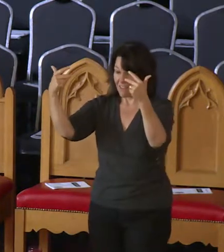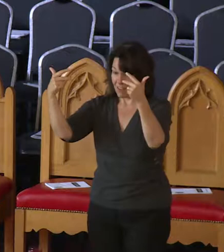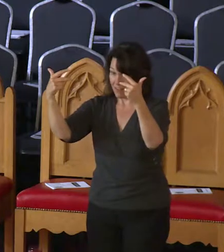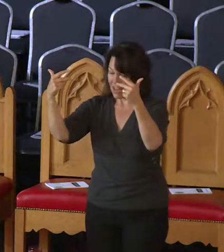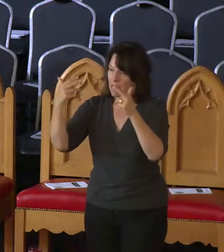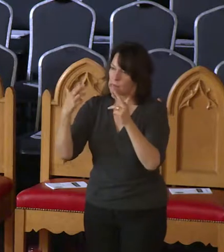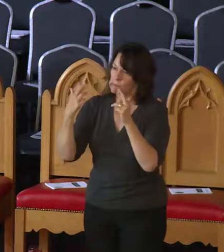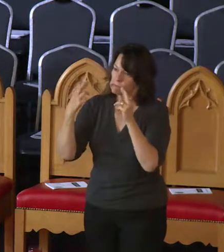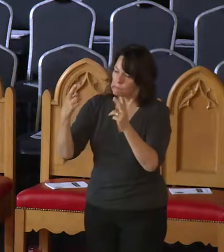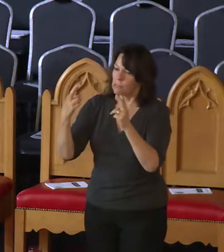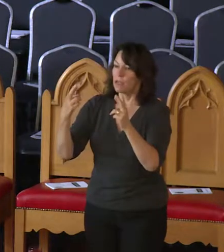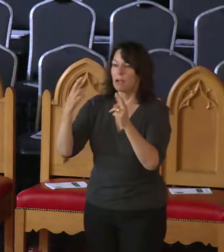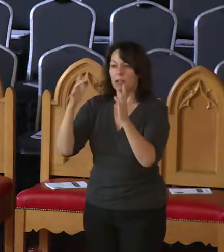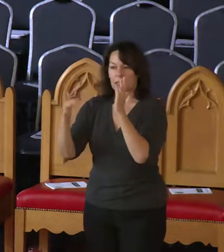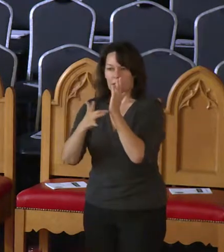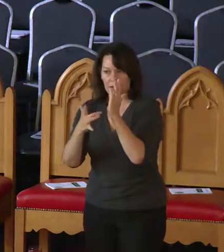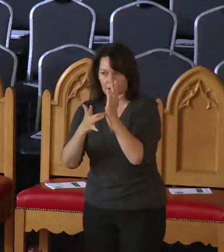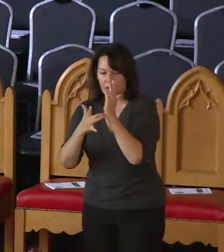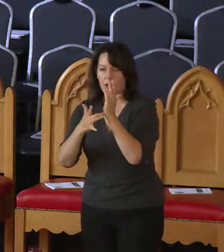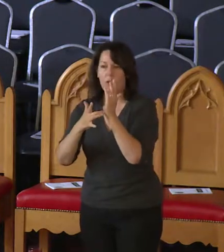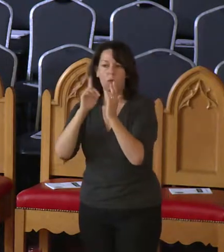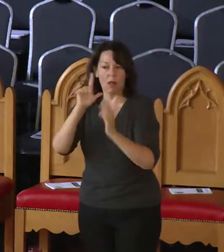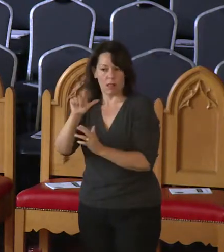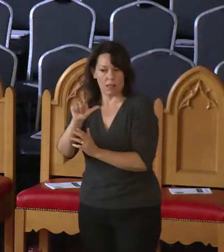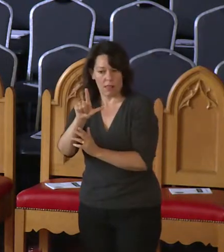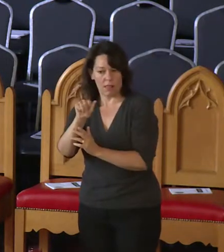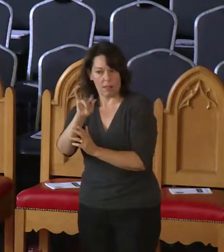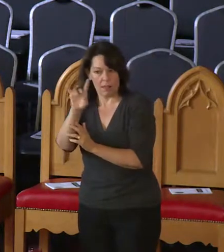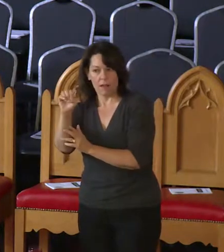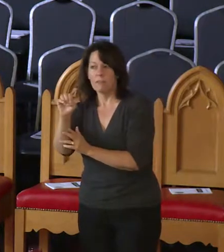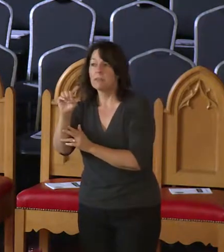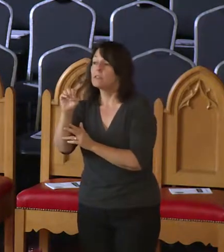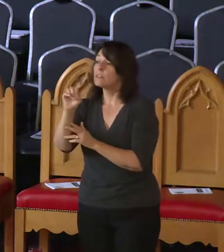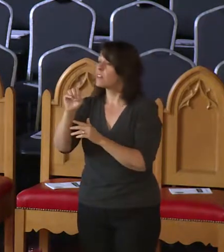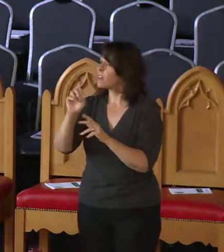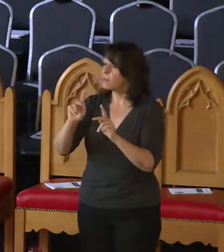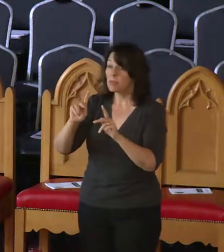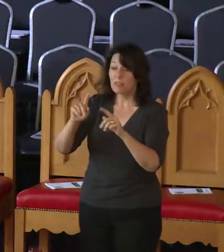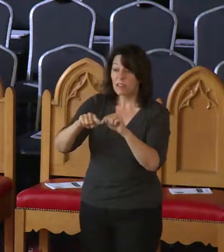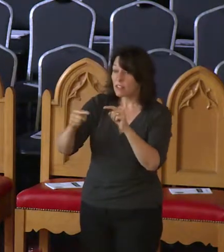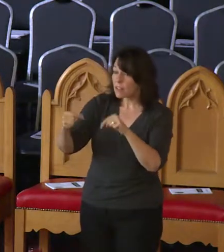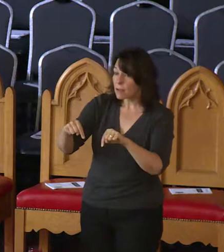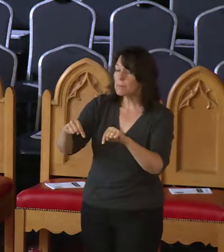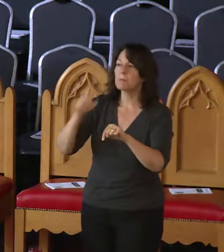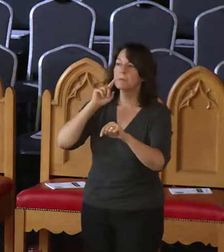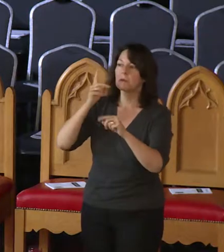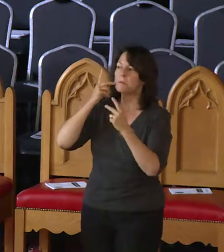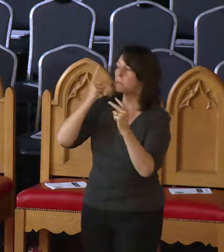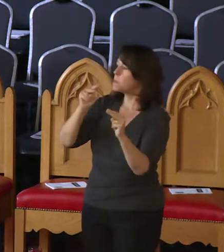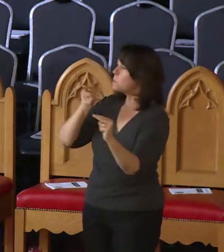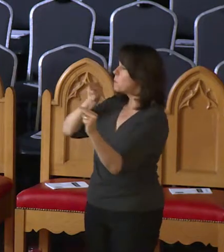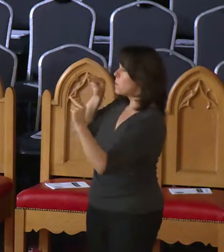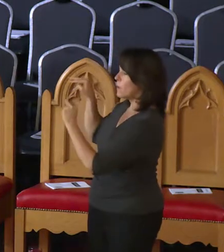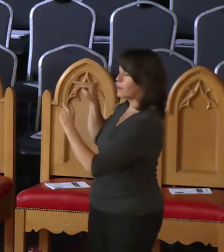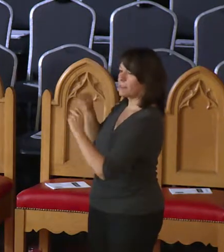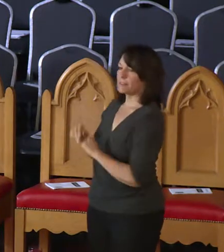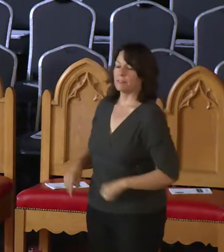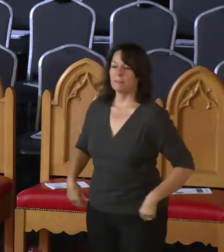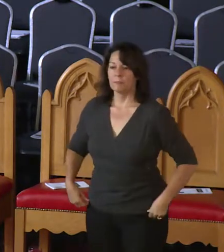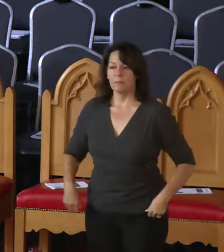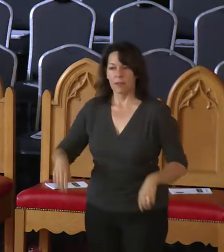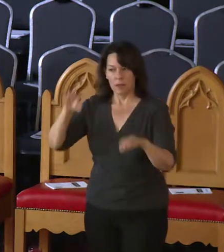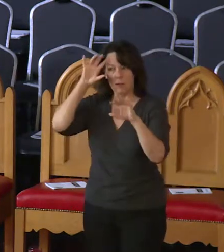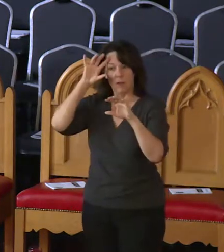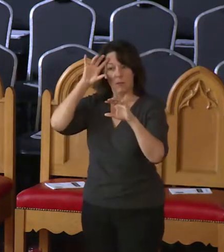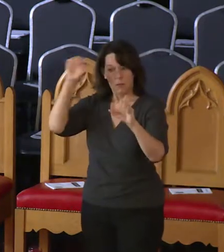there will be a simultaneous live cast of the event to allow family members and friends to watch from a distance. The president will greet each